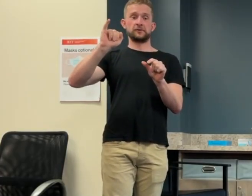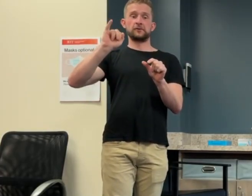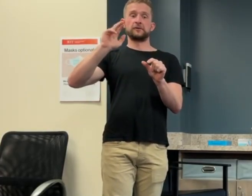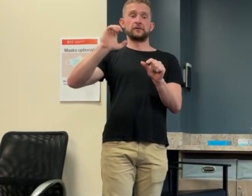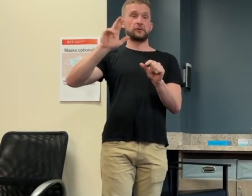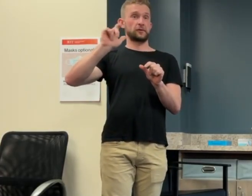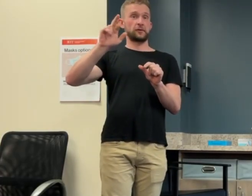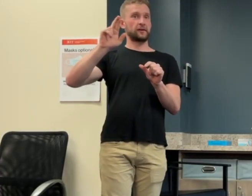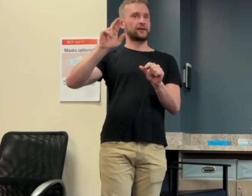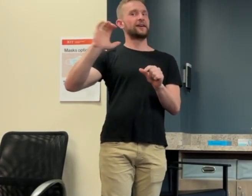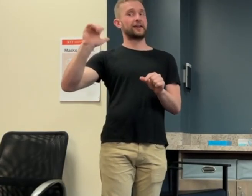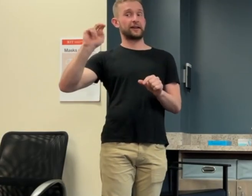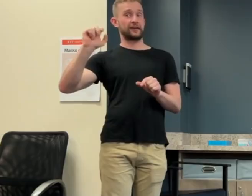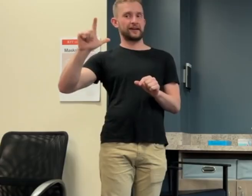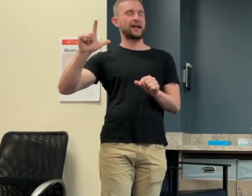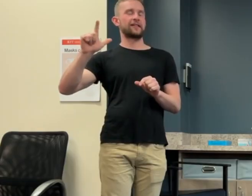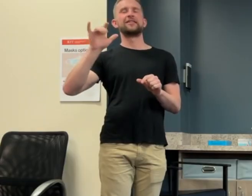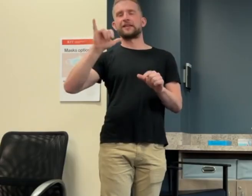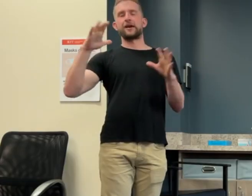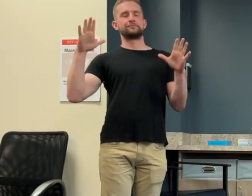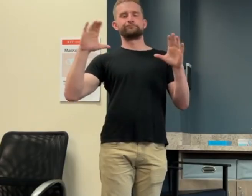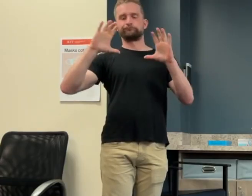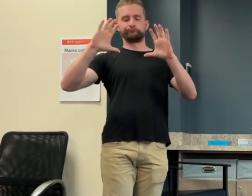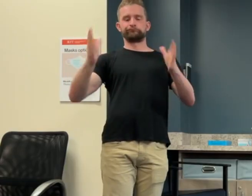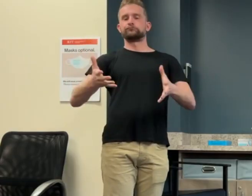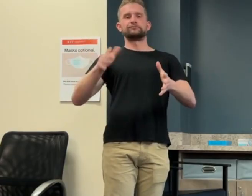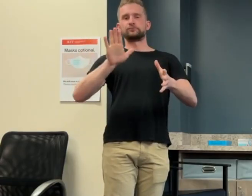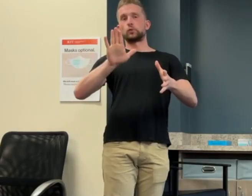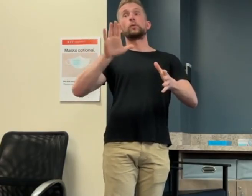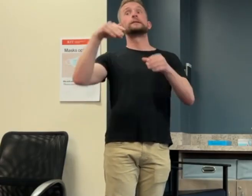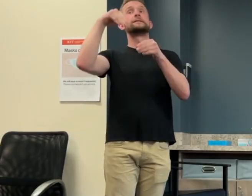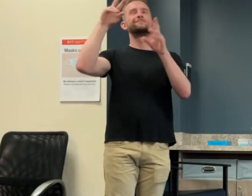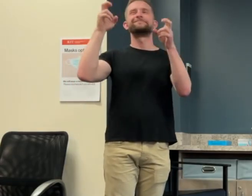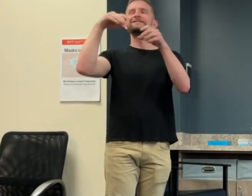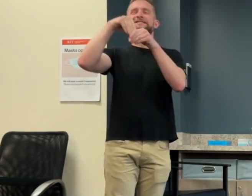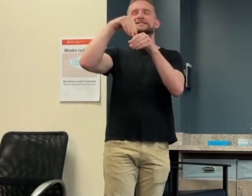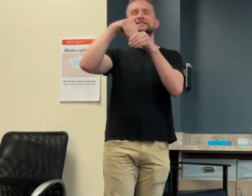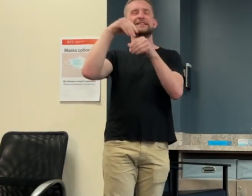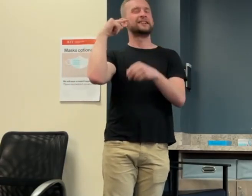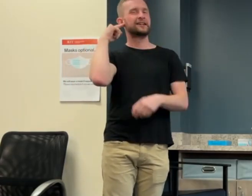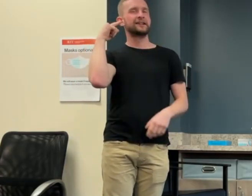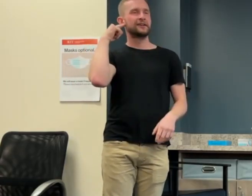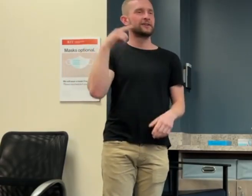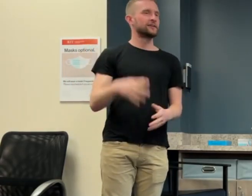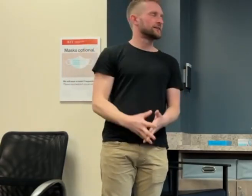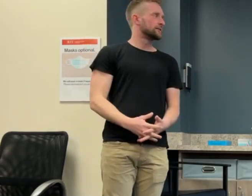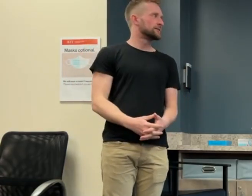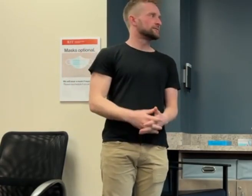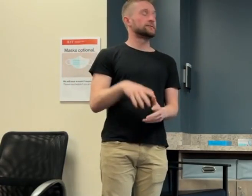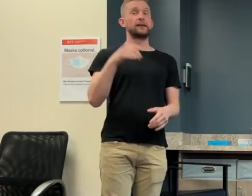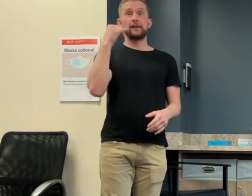ear. So if somebody has what's called sensory neural, which is